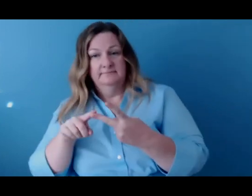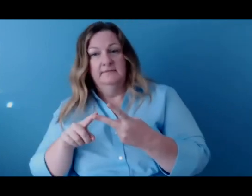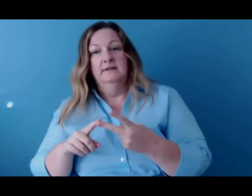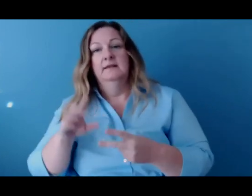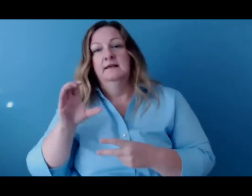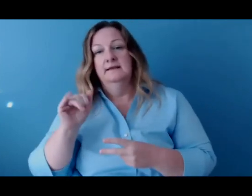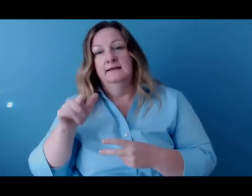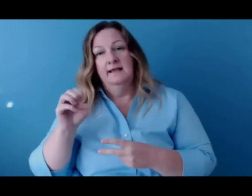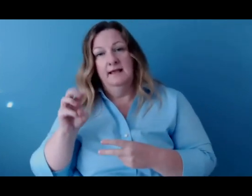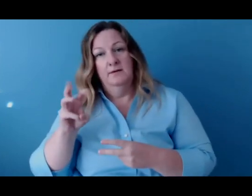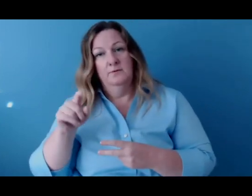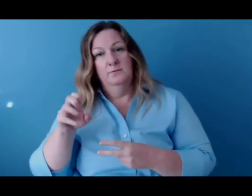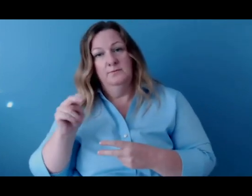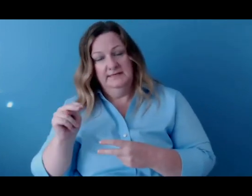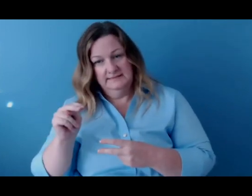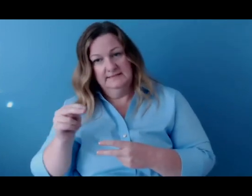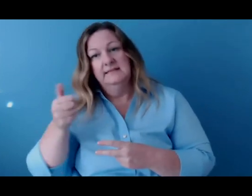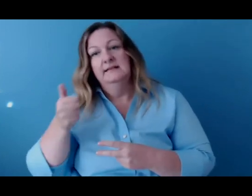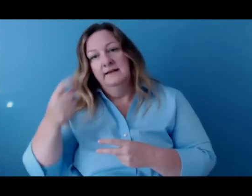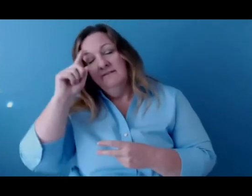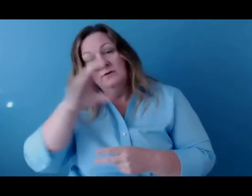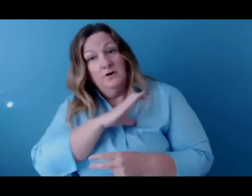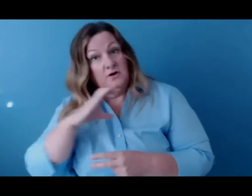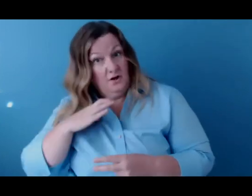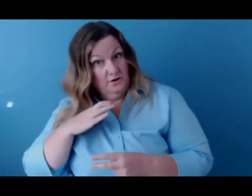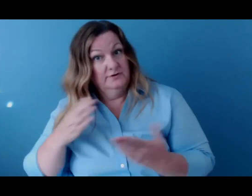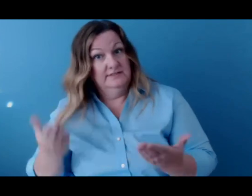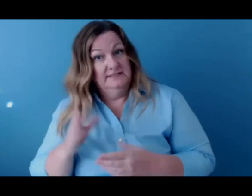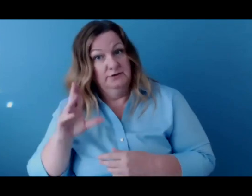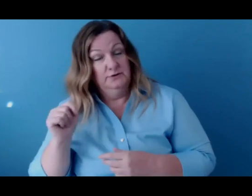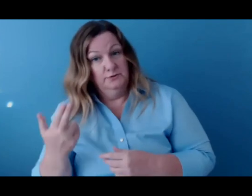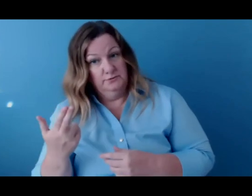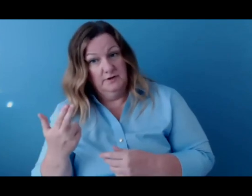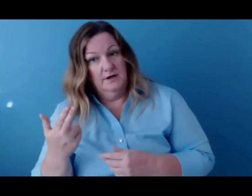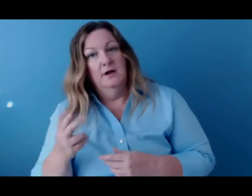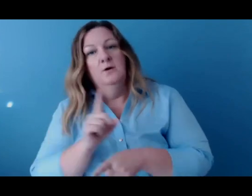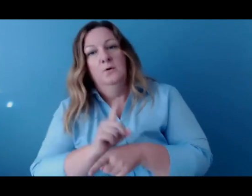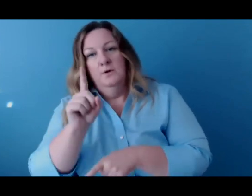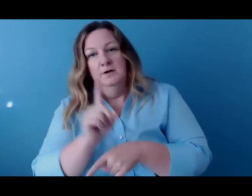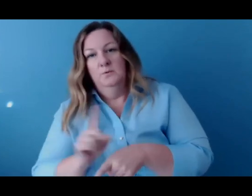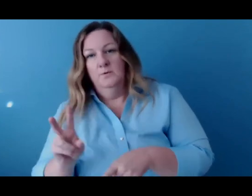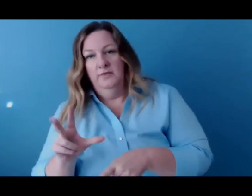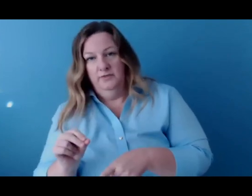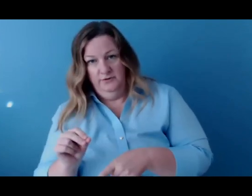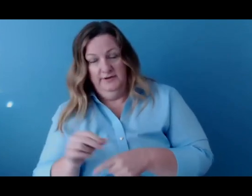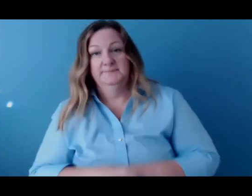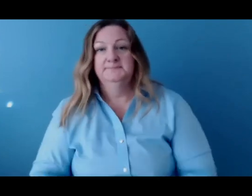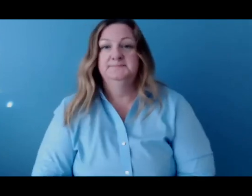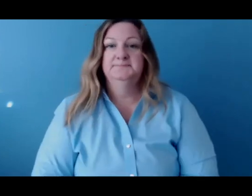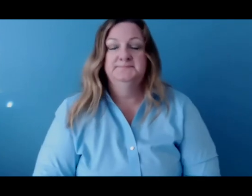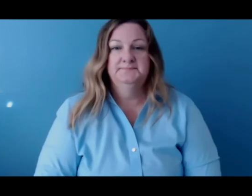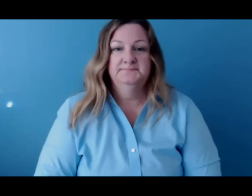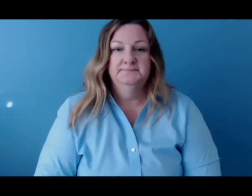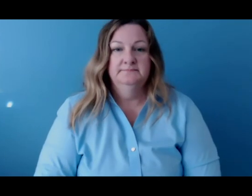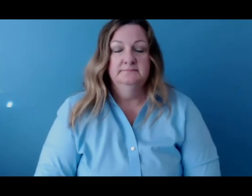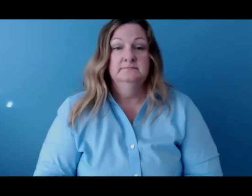Weston, who is running for a congressional district here in Utah from 1 to 1:30 p.m. Perfect. So